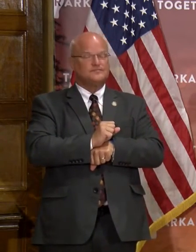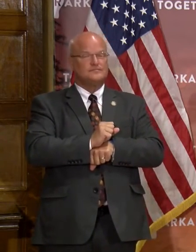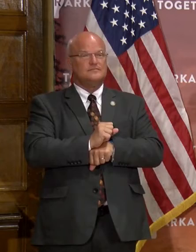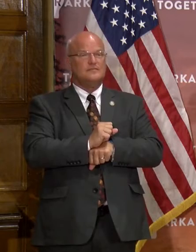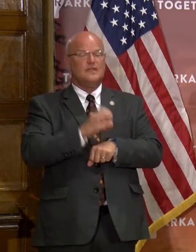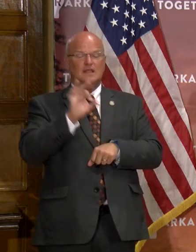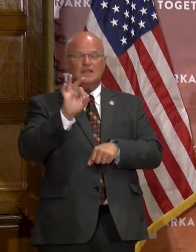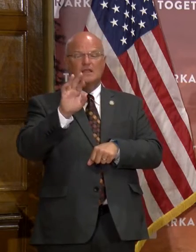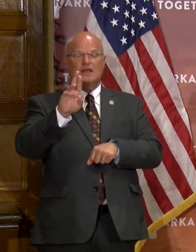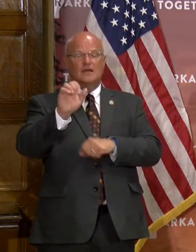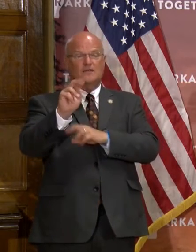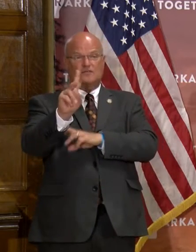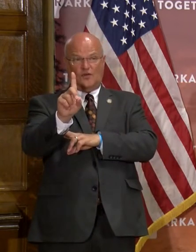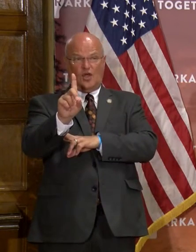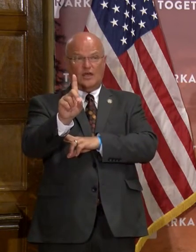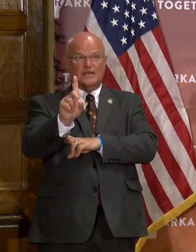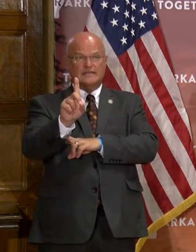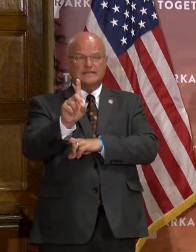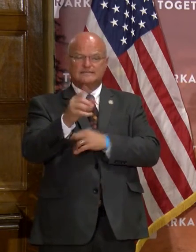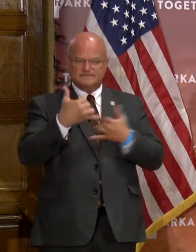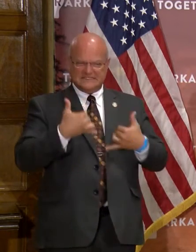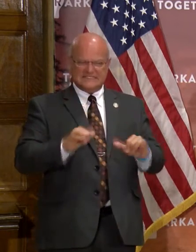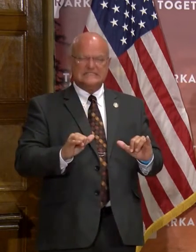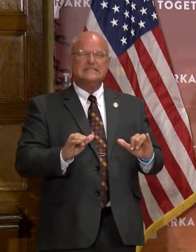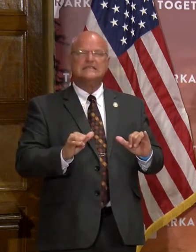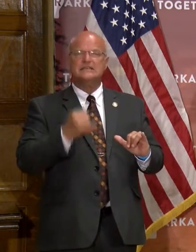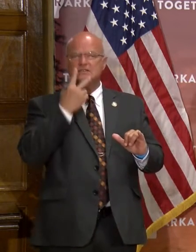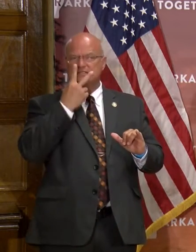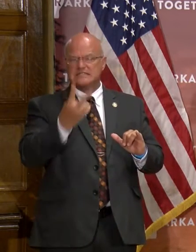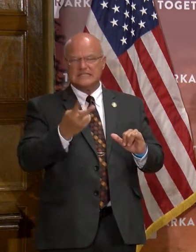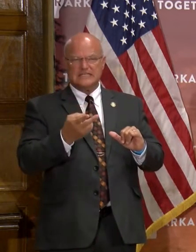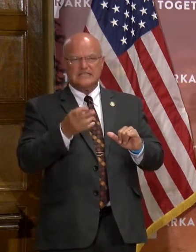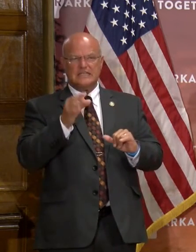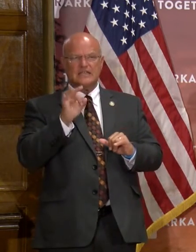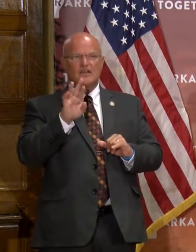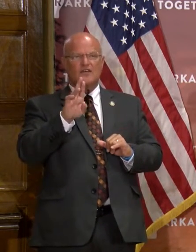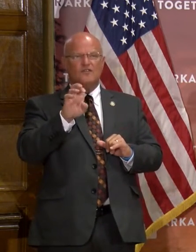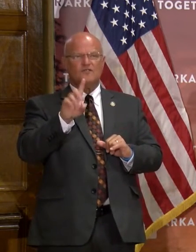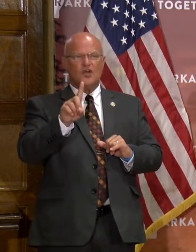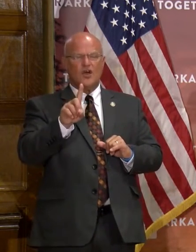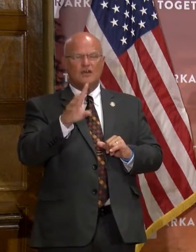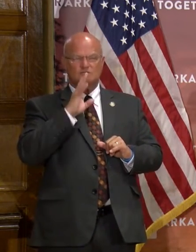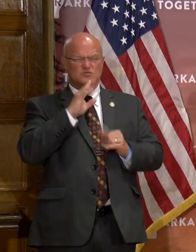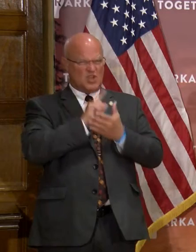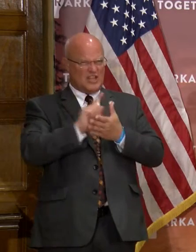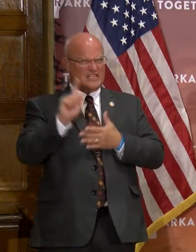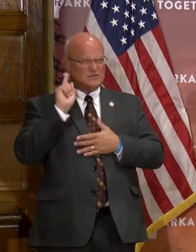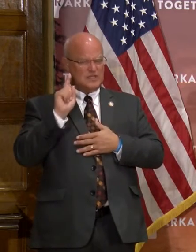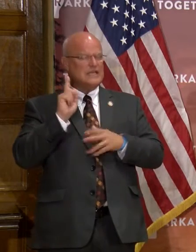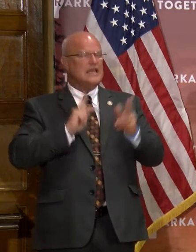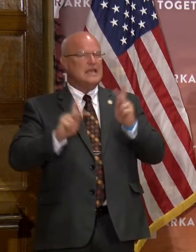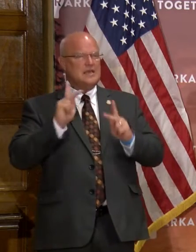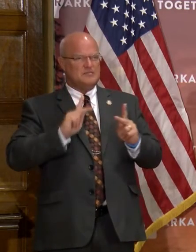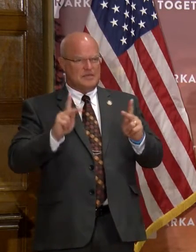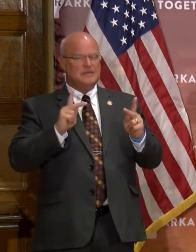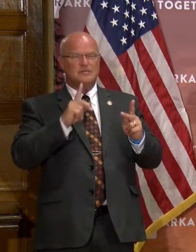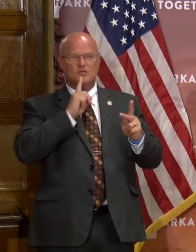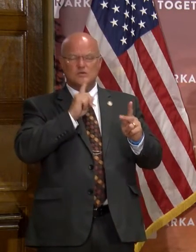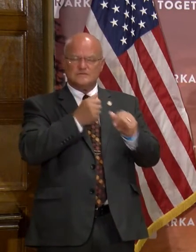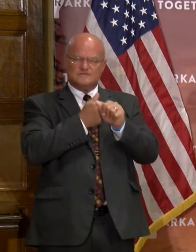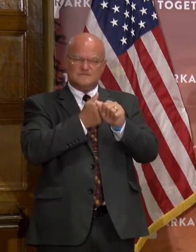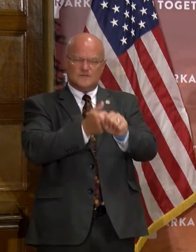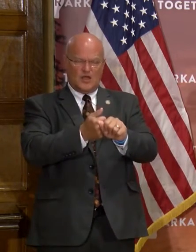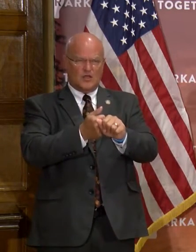the fraud, we still continue to see the increase in fraud. I know we talked a lot about that last week, and I think folks are